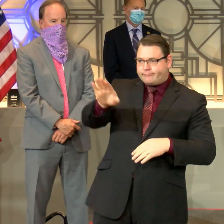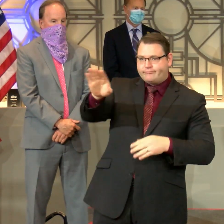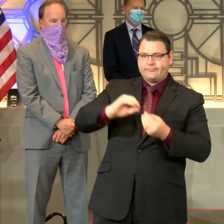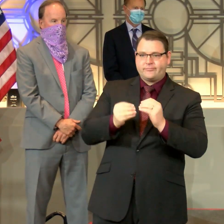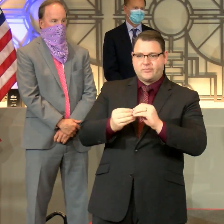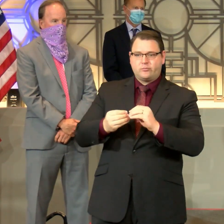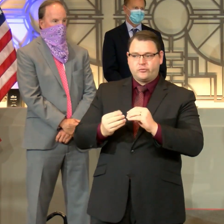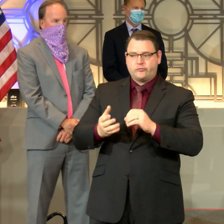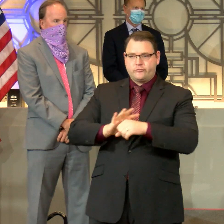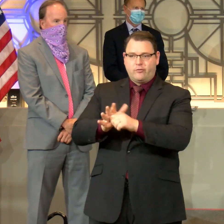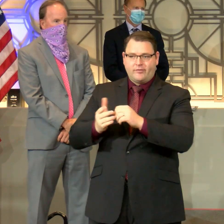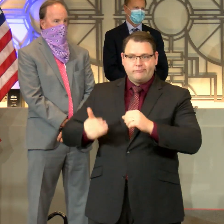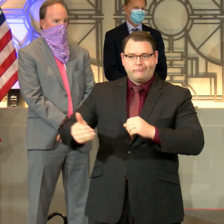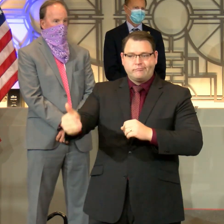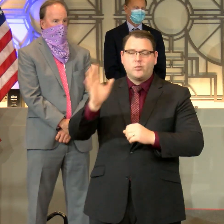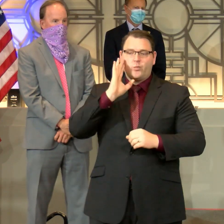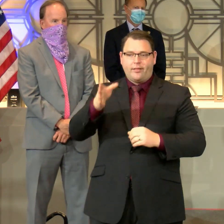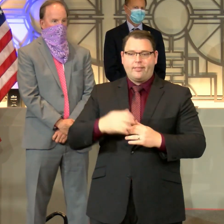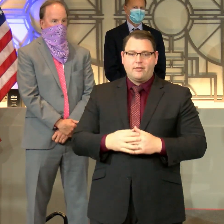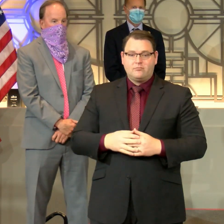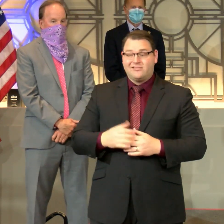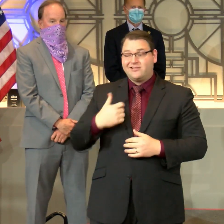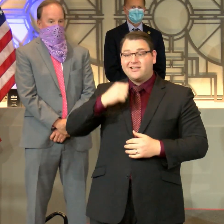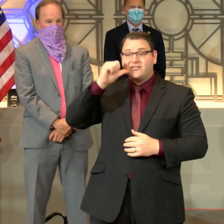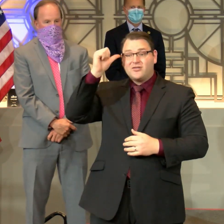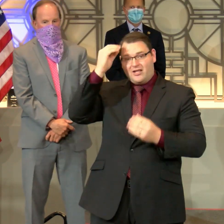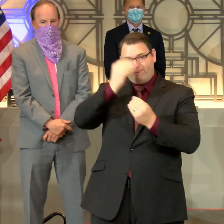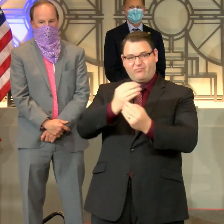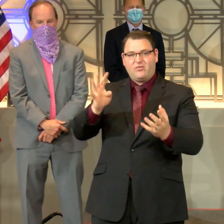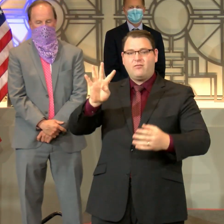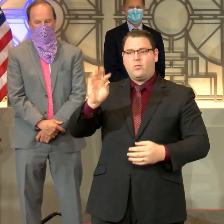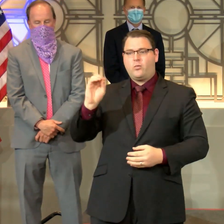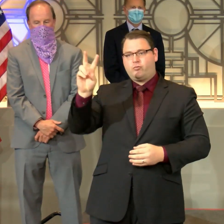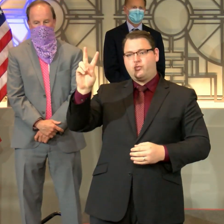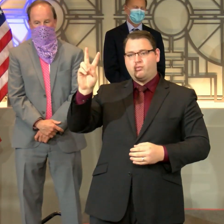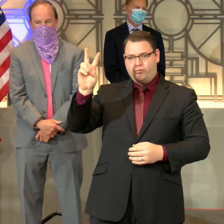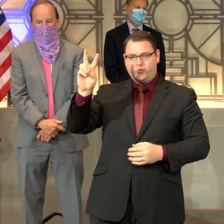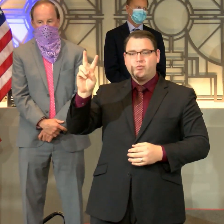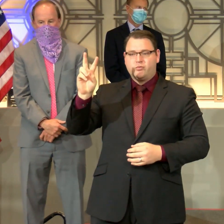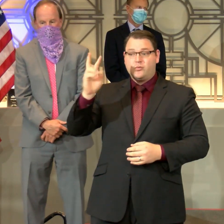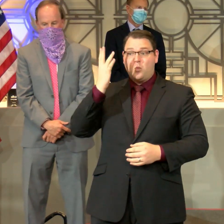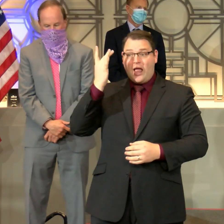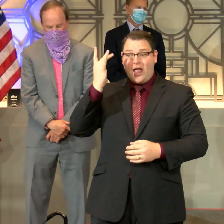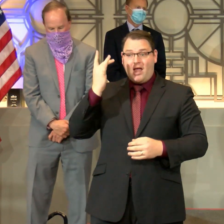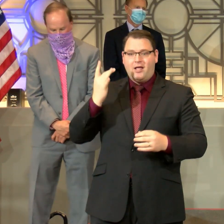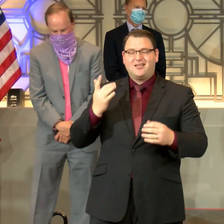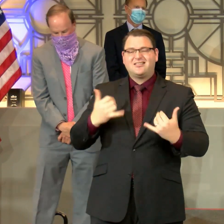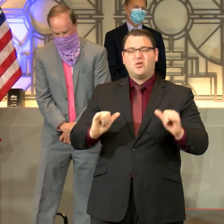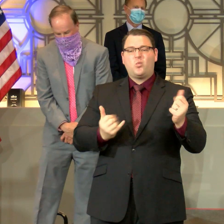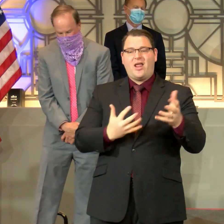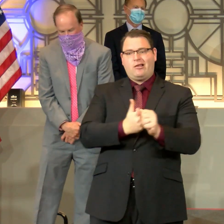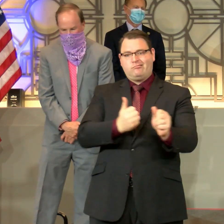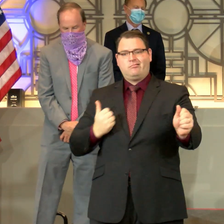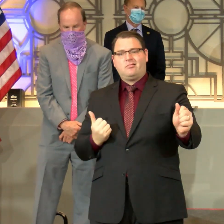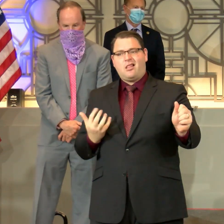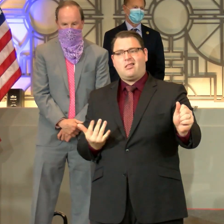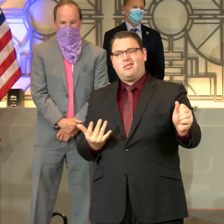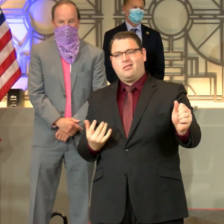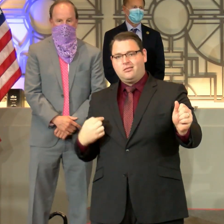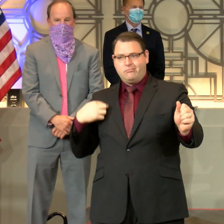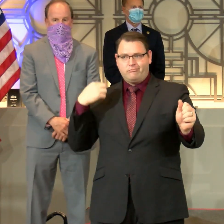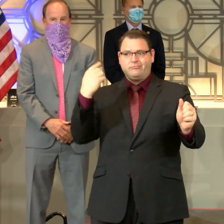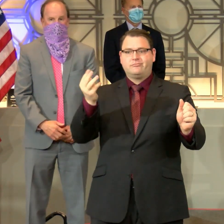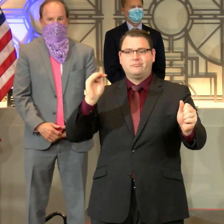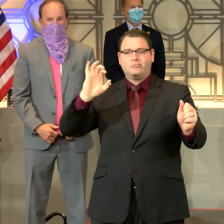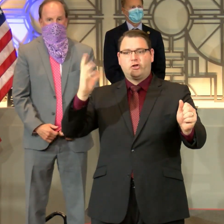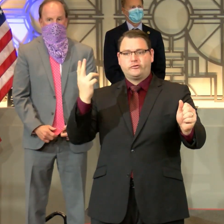reported 402, but that was because of the backlog that went back as far as mid-March. The number of deaths